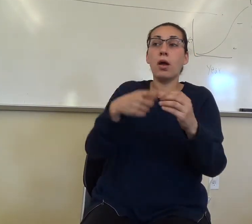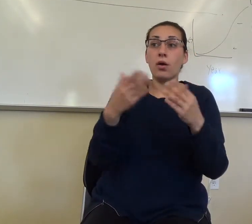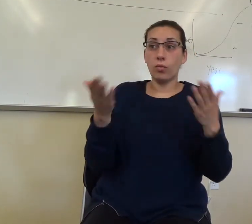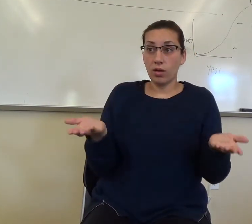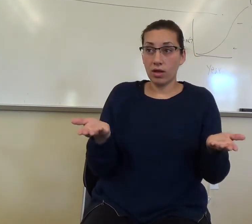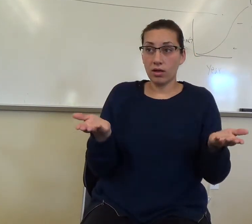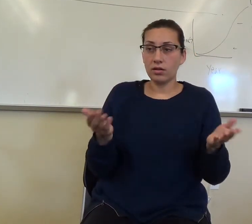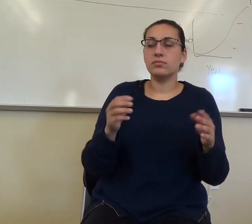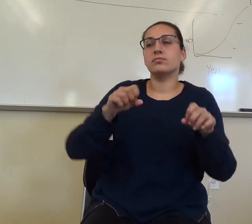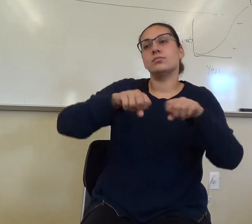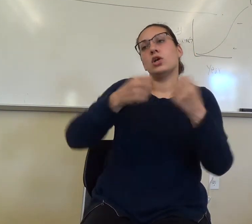That's it.